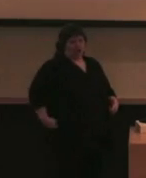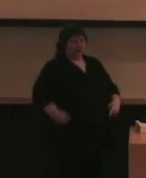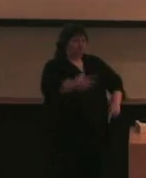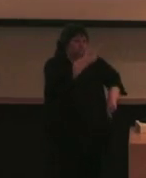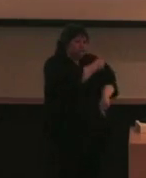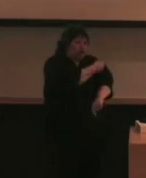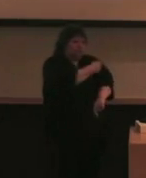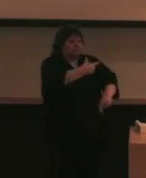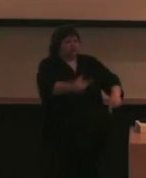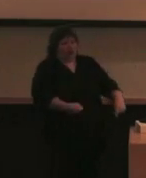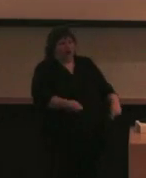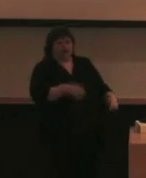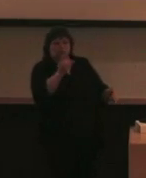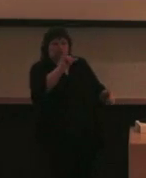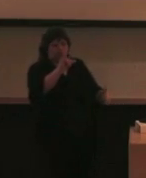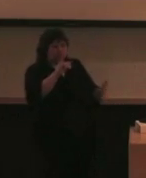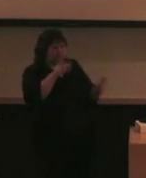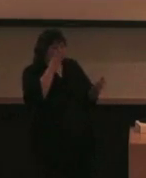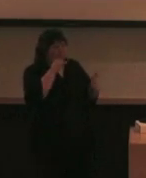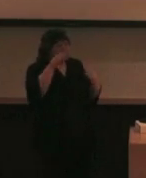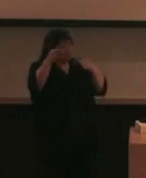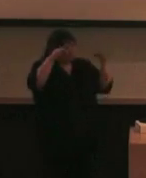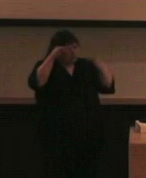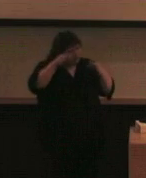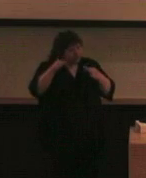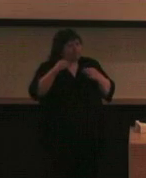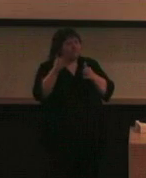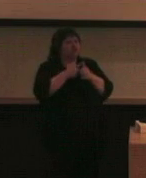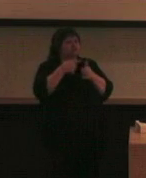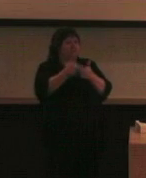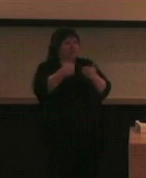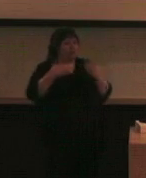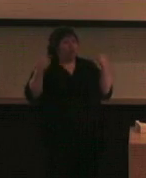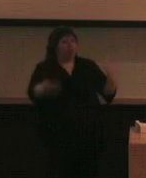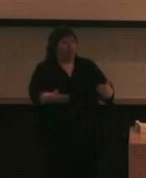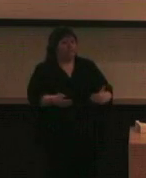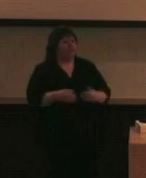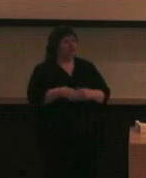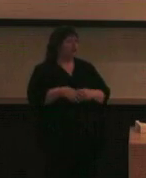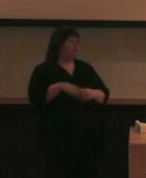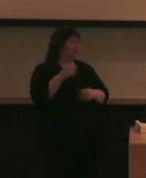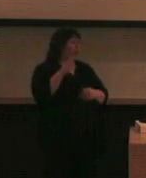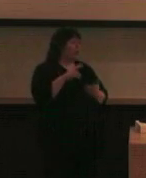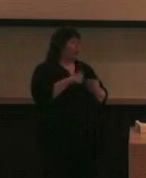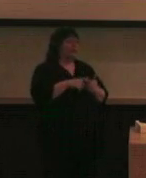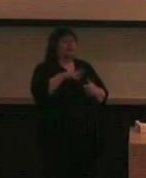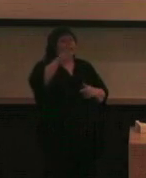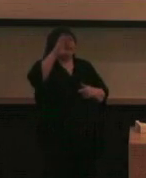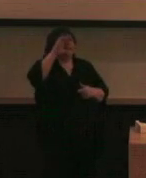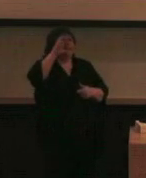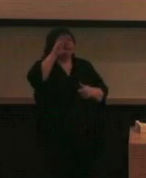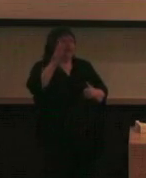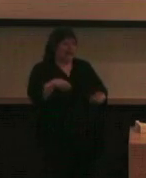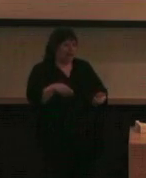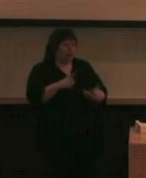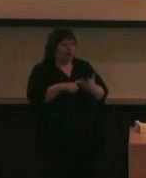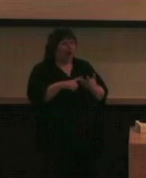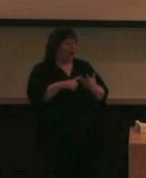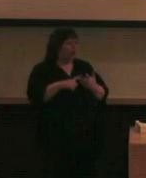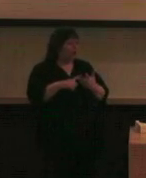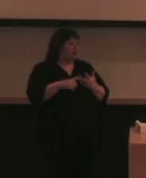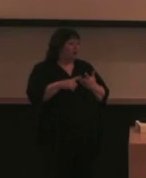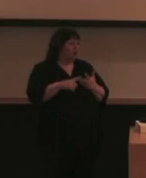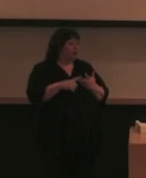know. I mean, that might be something you might want to educate your patient. Or you need to do an inhaler. Or you might get